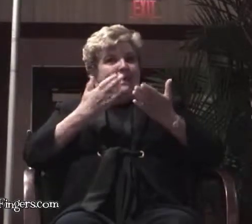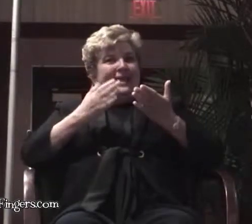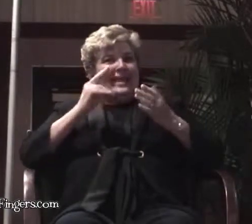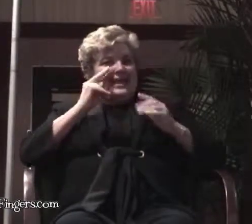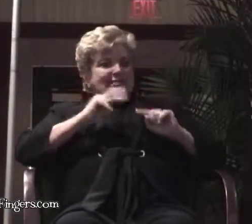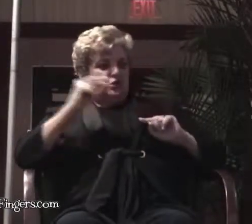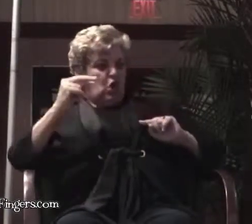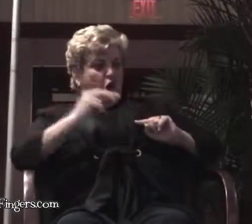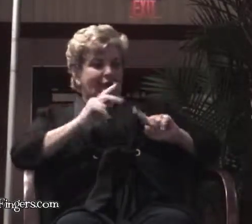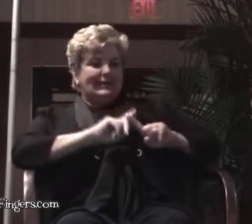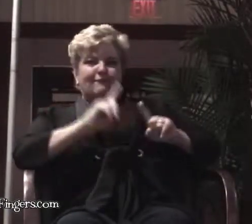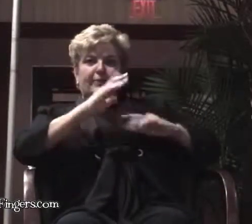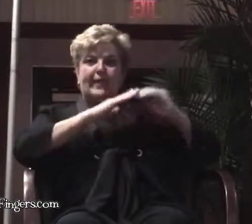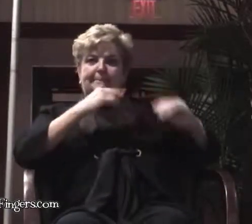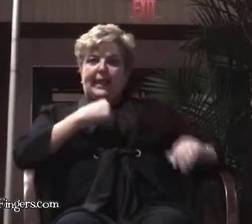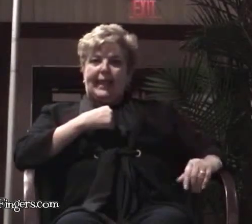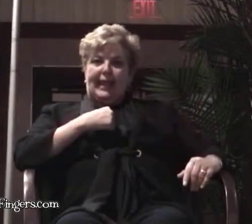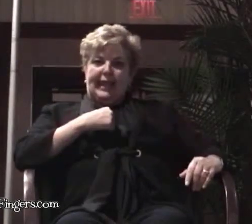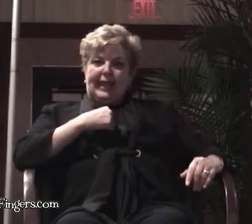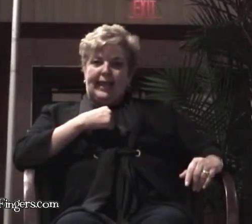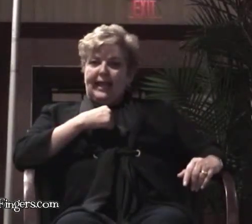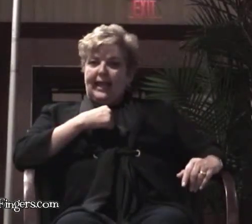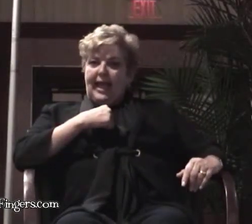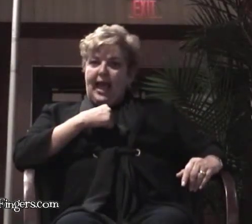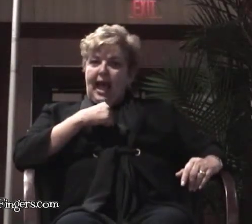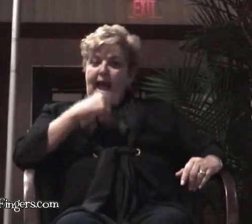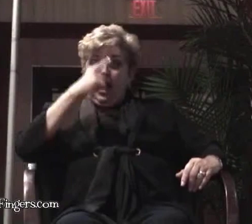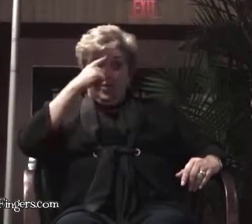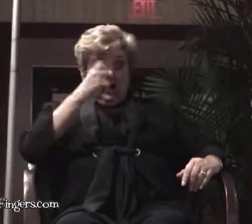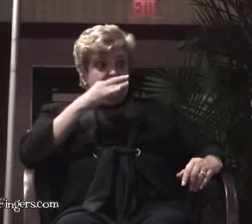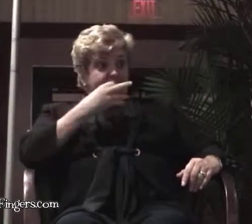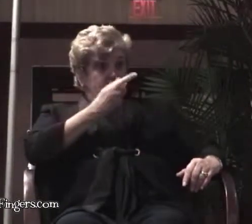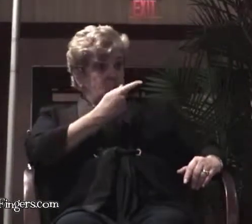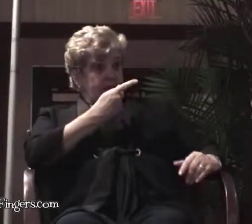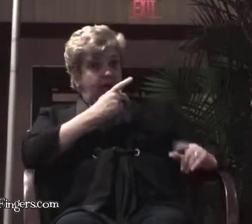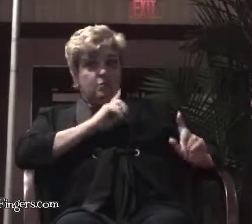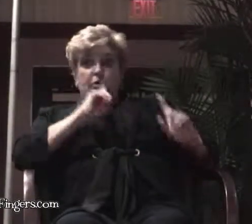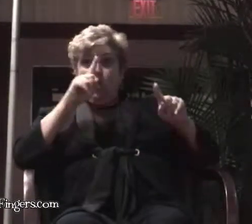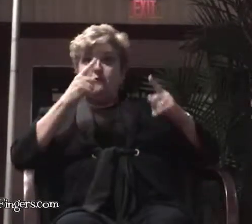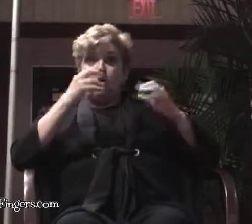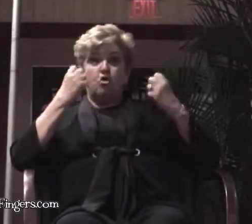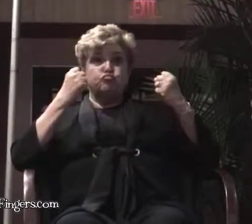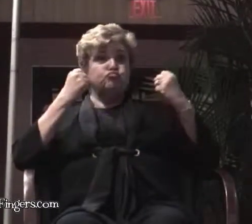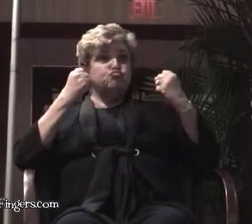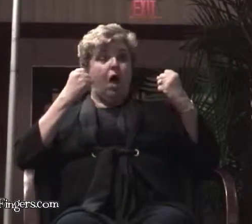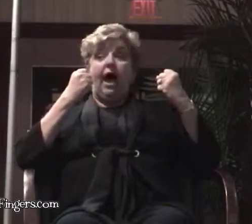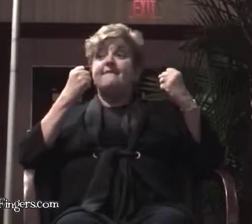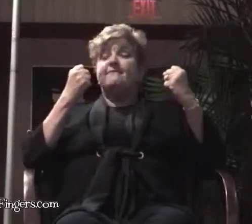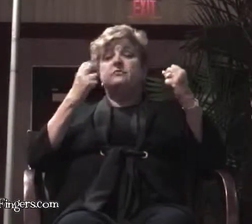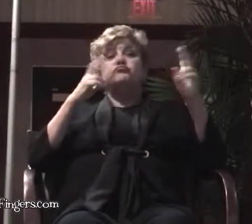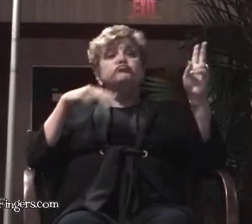I did. I always thought that if you and I got in the car and took a ride, that we had the same